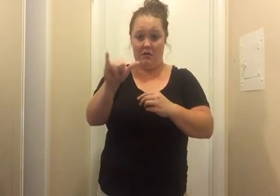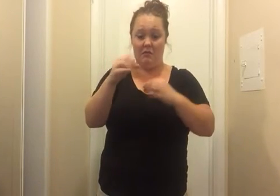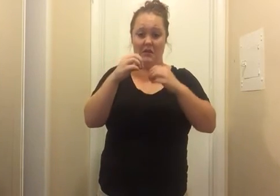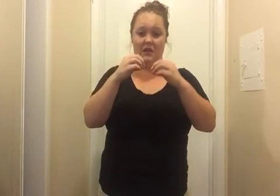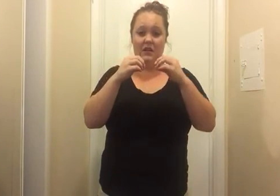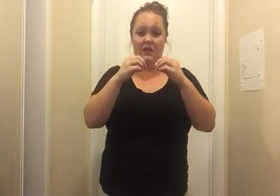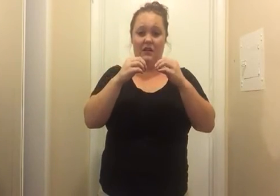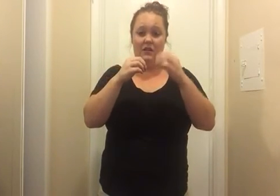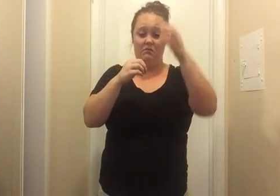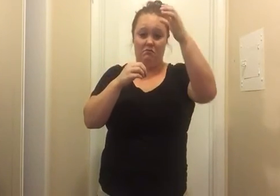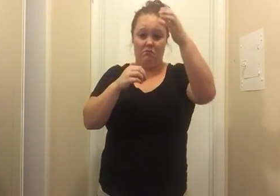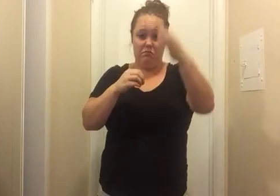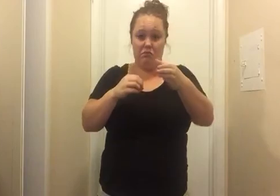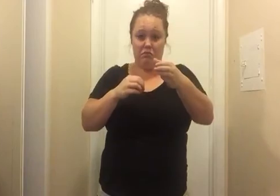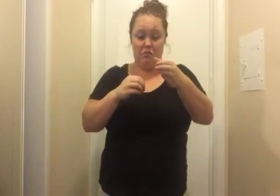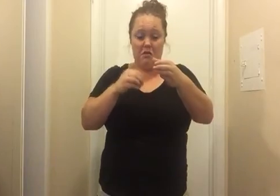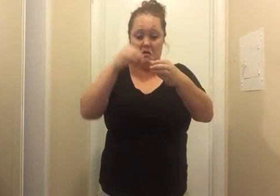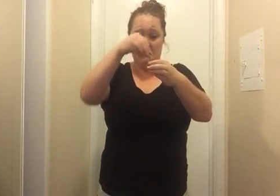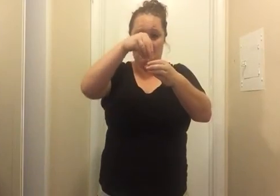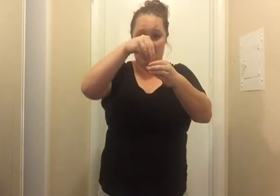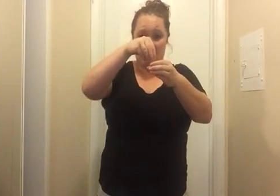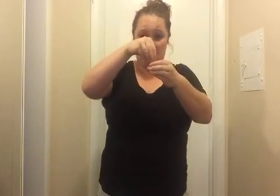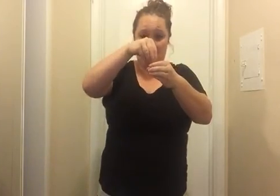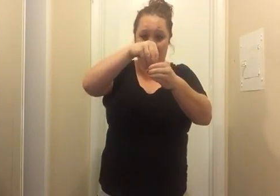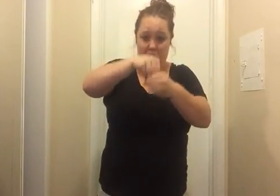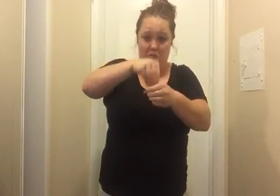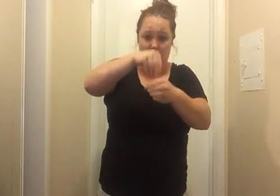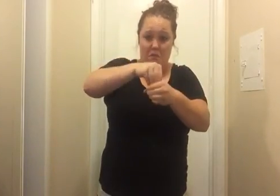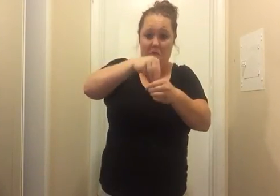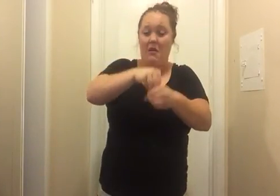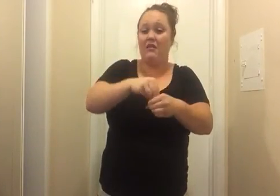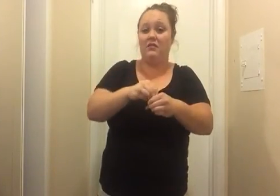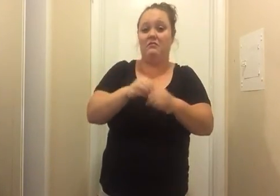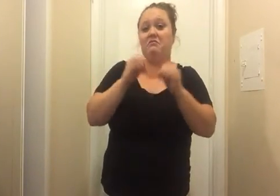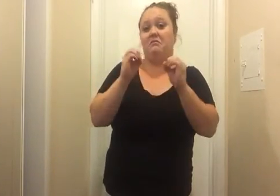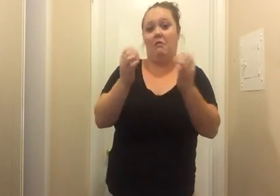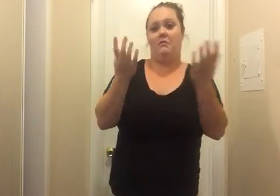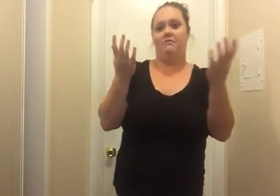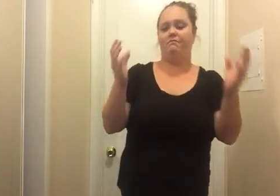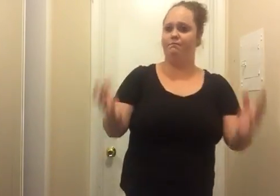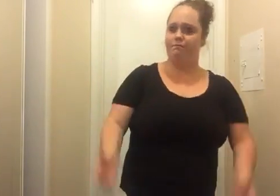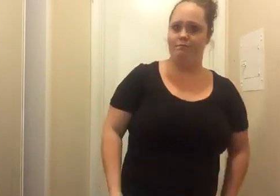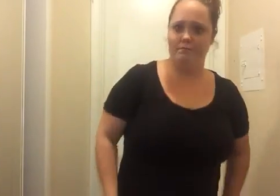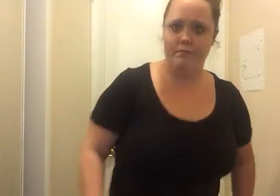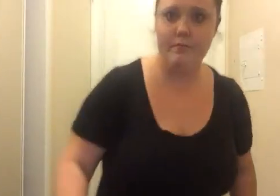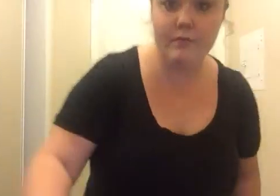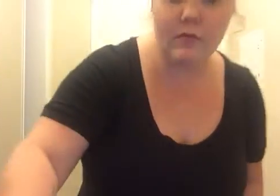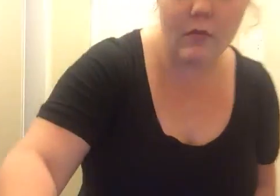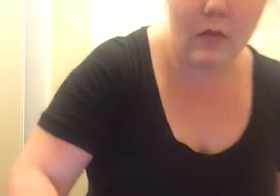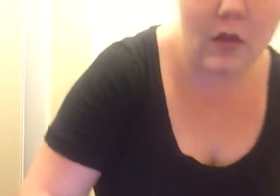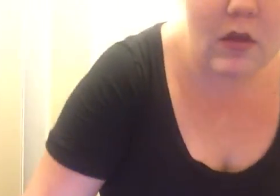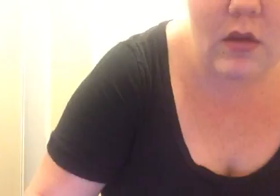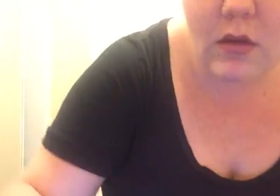that artery, then none of the muscles that artery was feeding can now